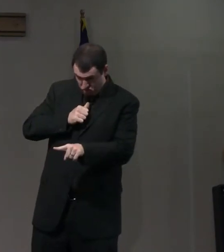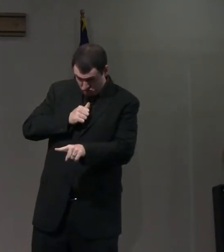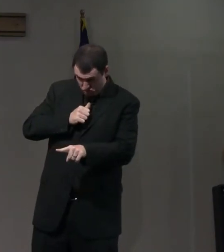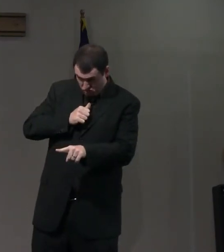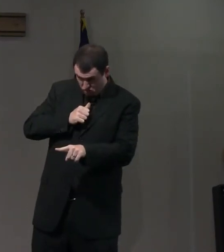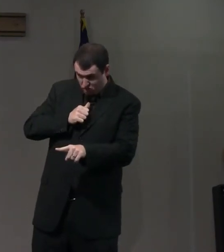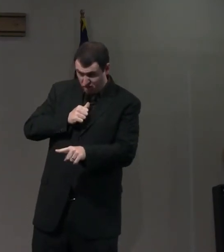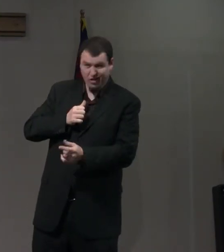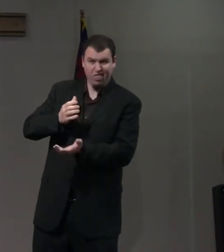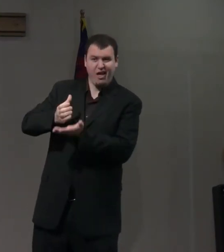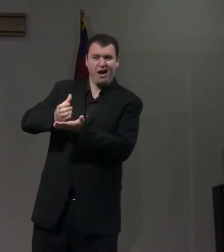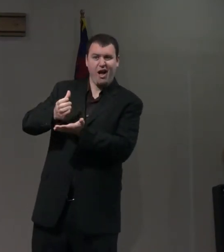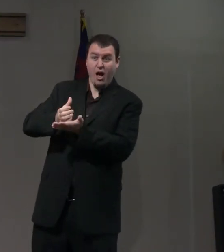suffer?